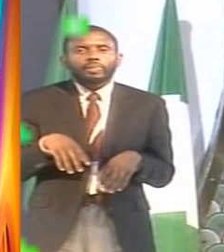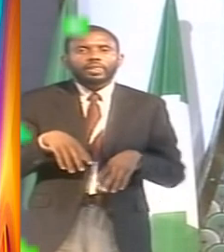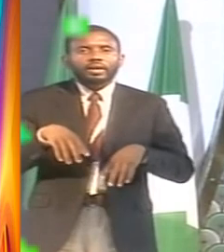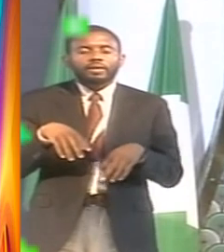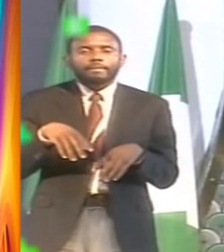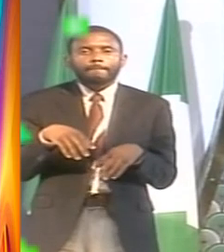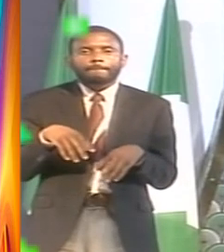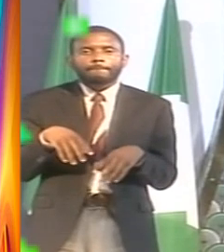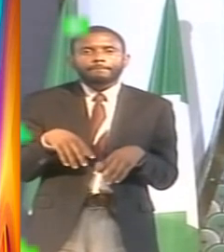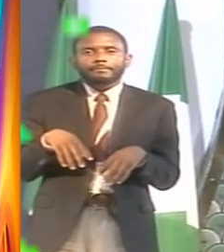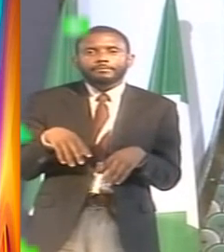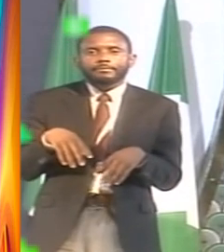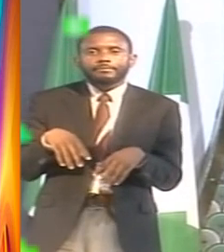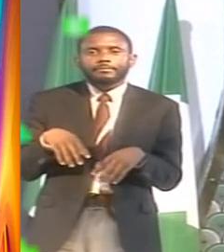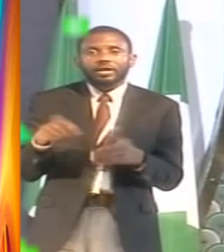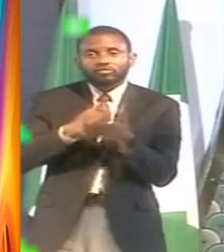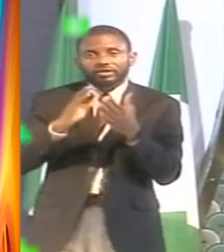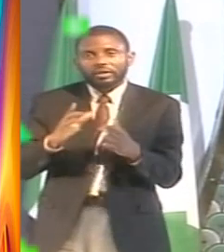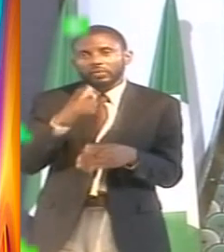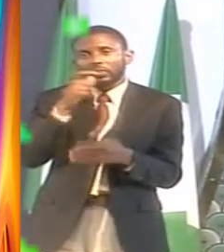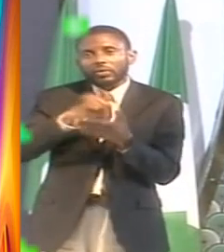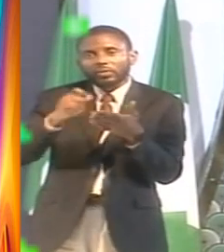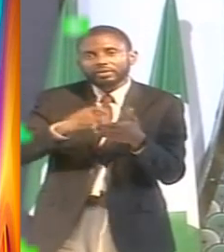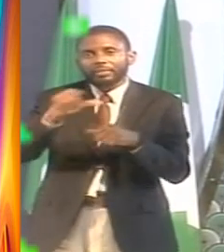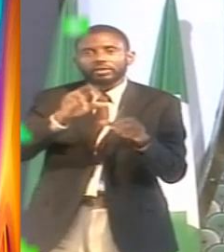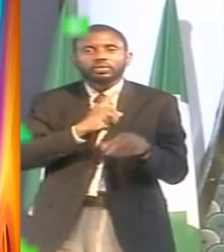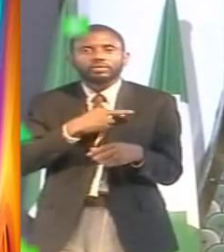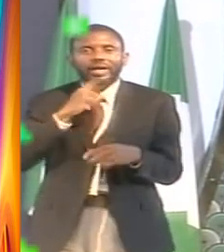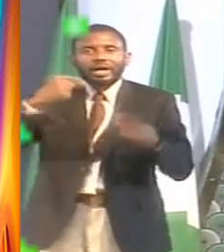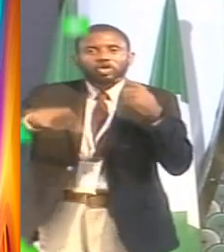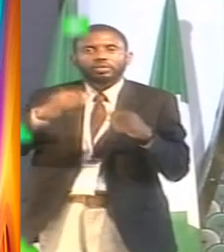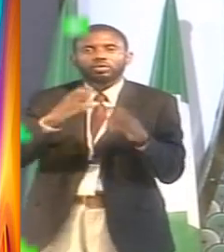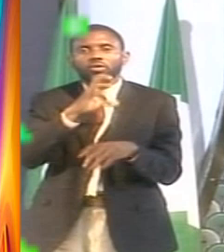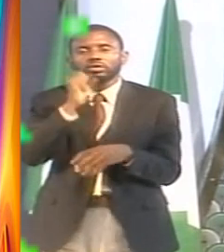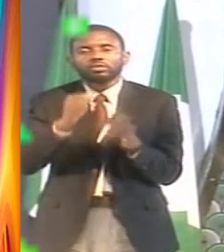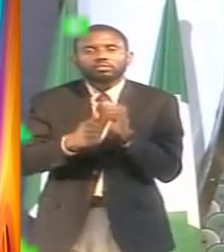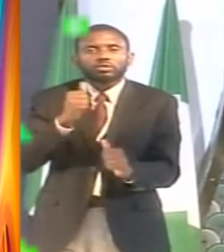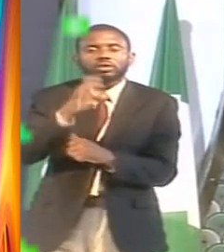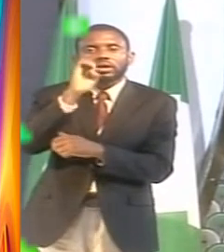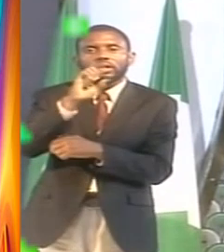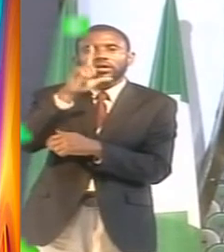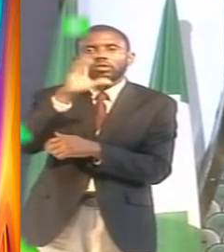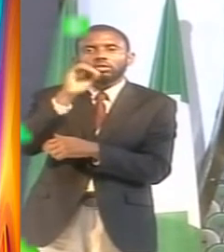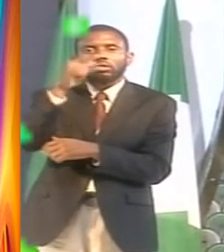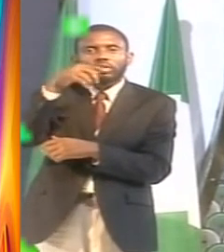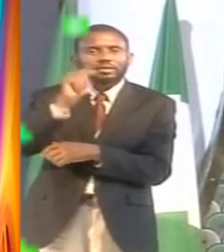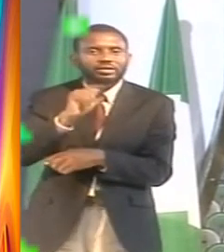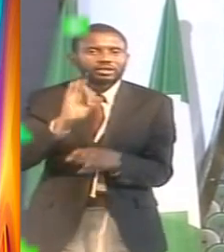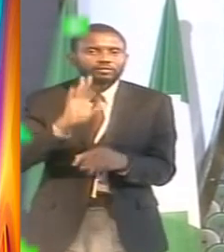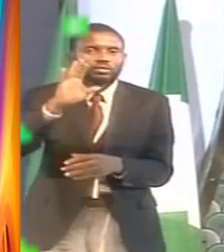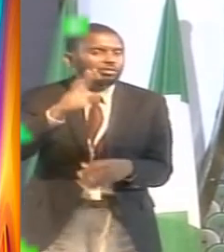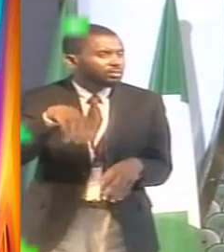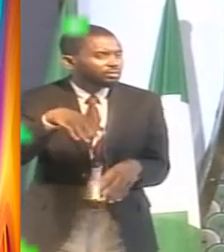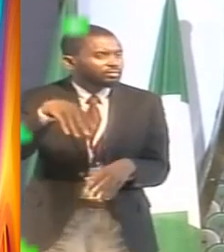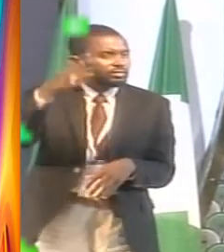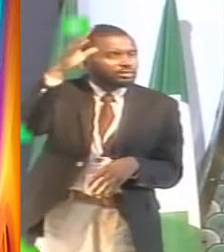eloquent because her arguments were largely, if the Kalenjin did very well under Arab Moi, and if your dad and Mwai Kibaki